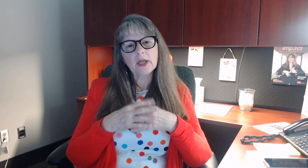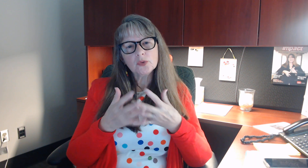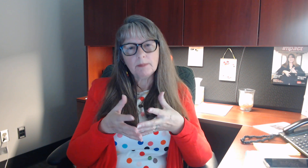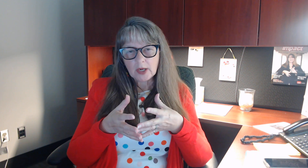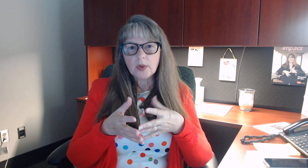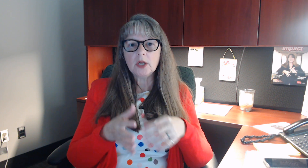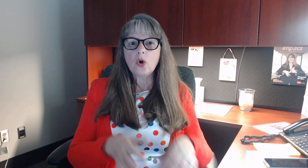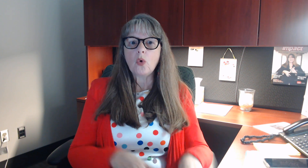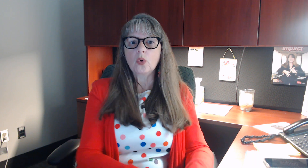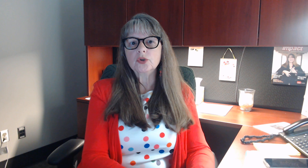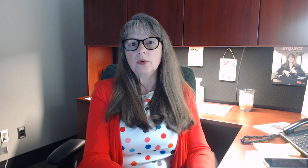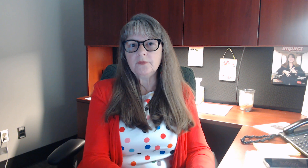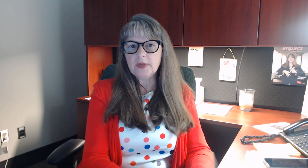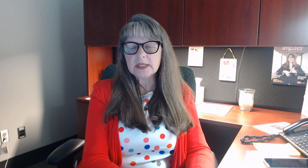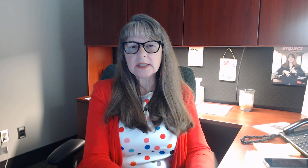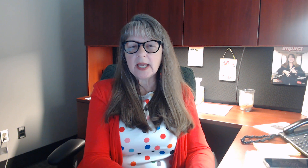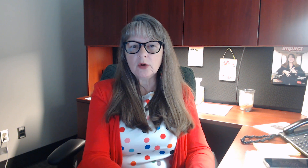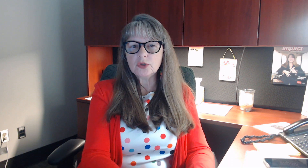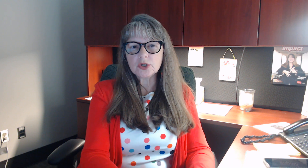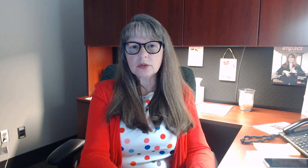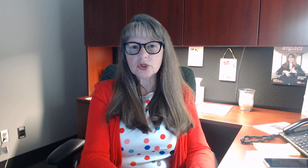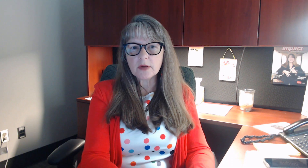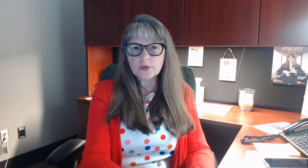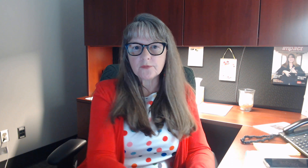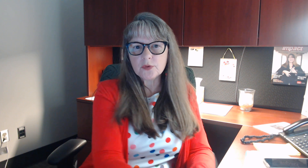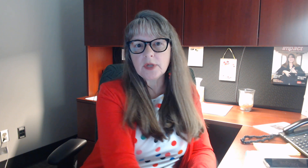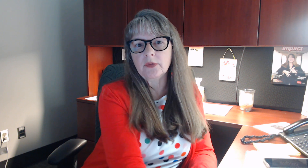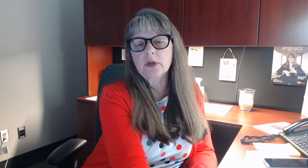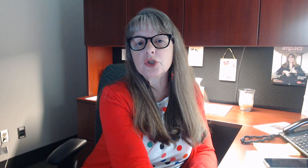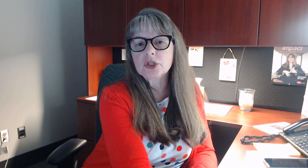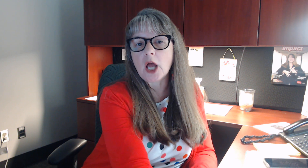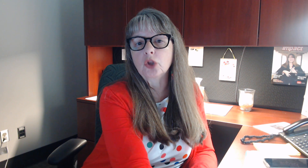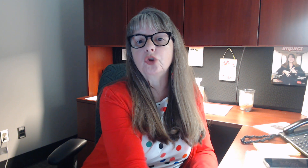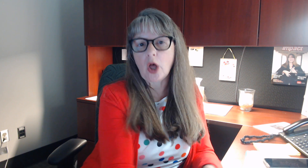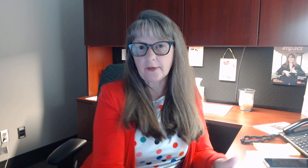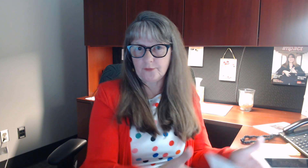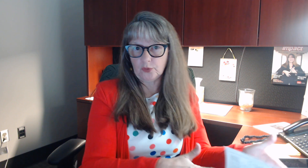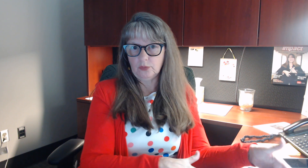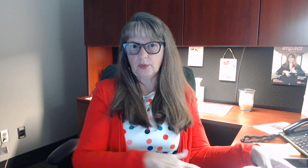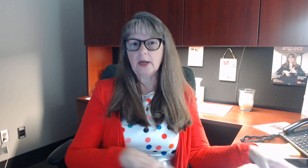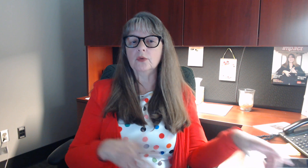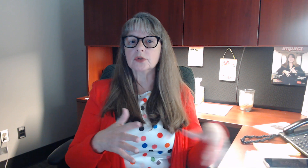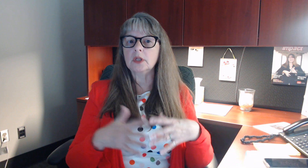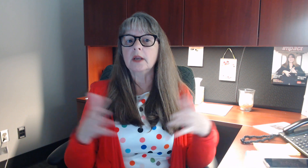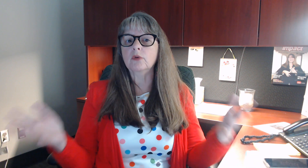to a banquet or to a feast, they don't just shovel the food down there. It's just a lot of food, right? Or there's a lot of